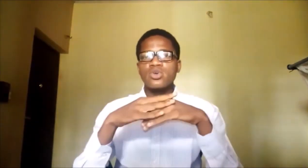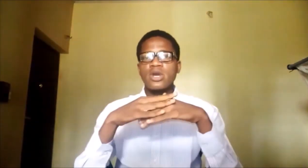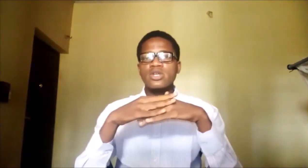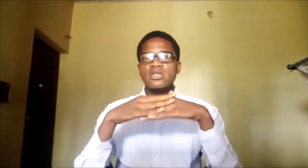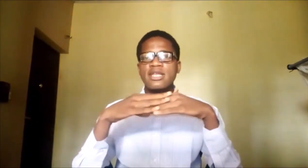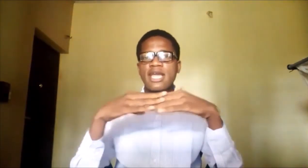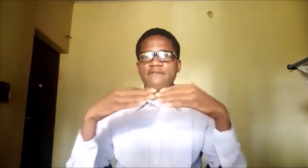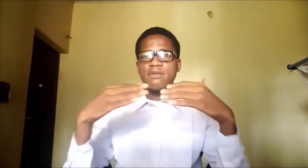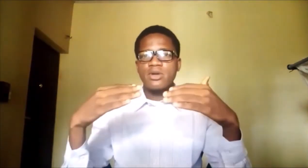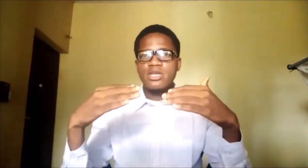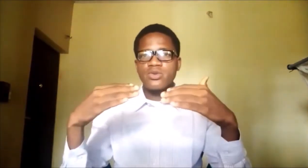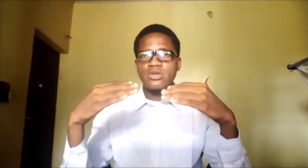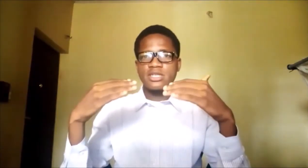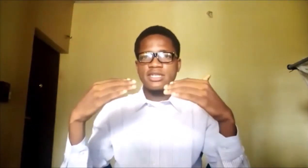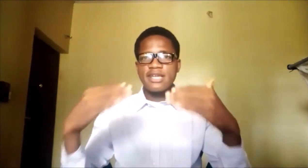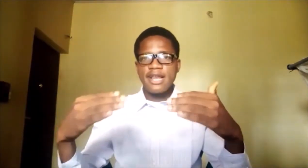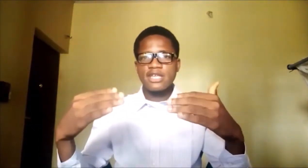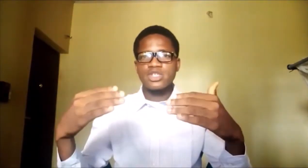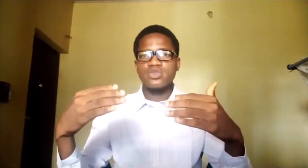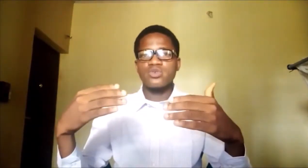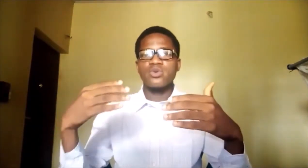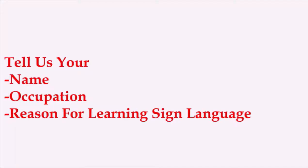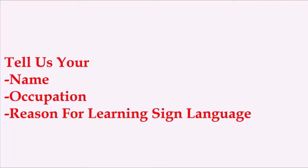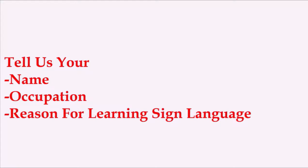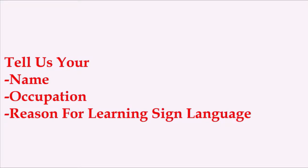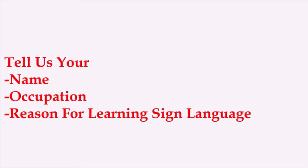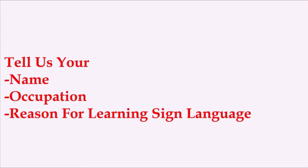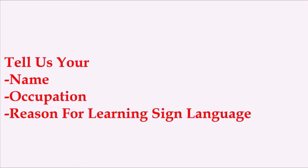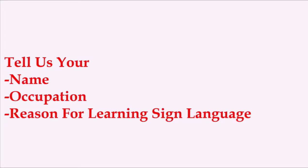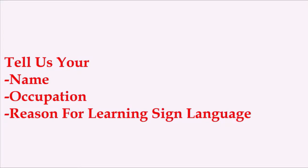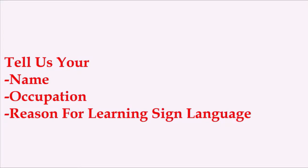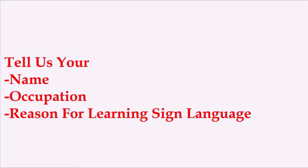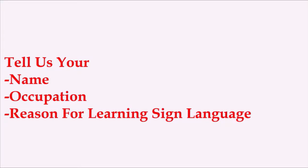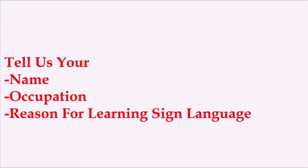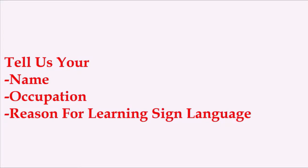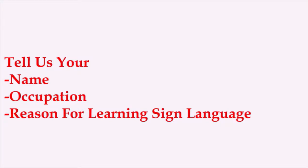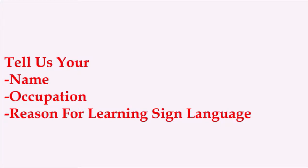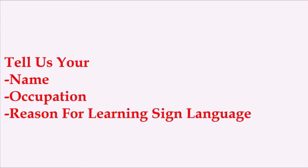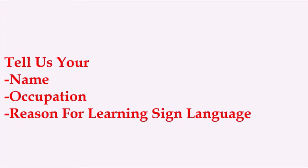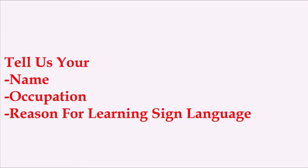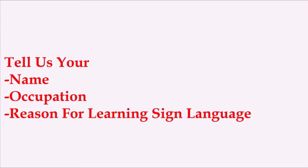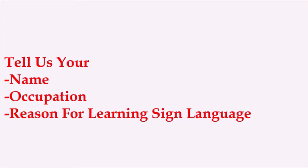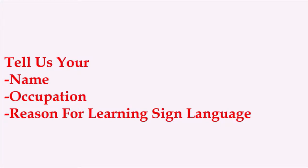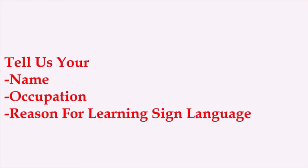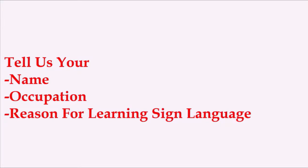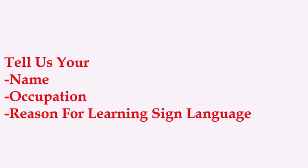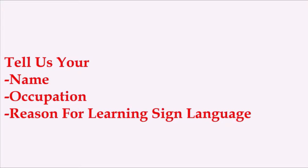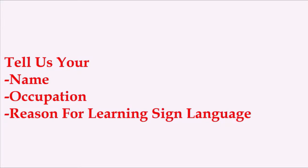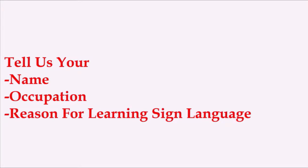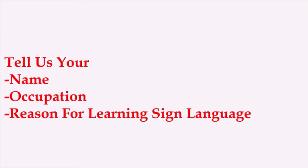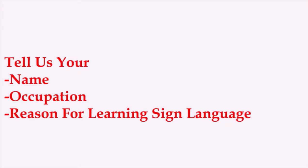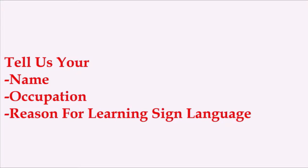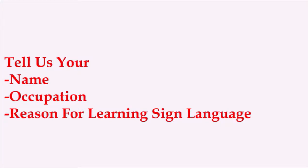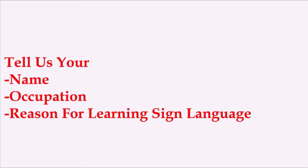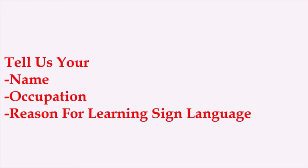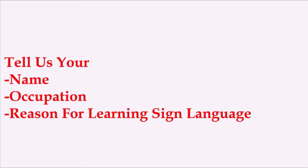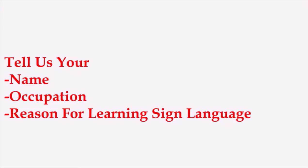going to need everybody who is in this class to tell us their name, where they work, and why they want to learn sign language. We want to